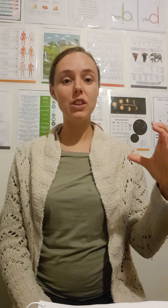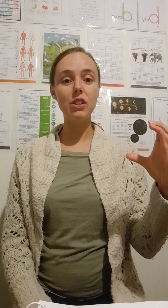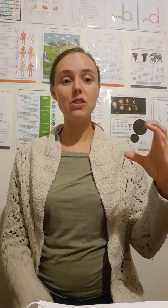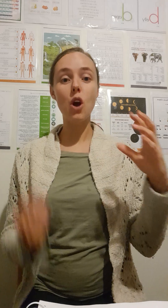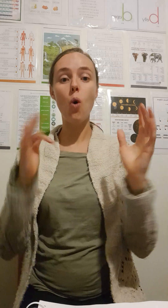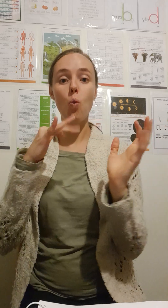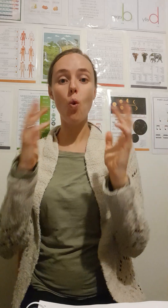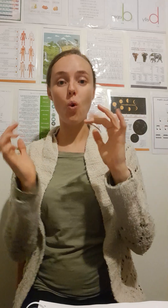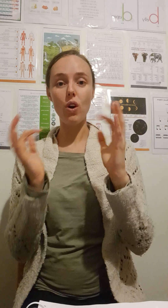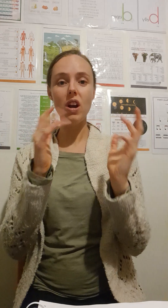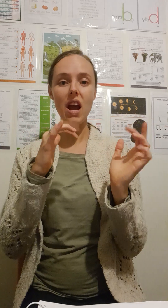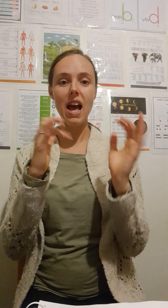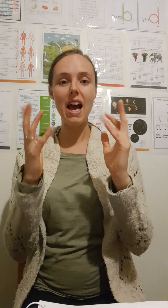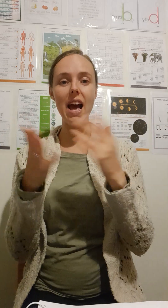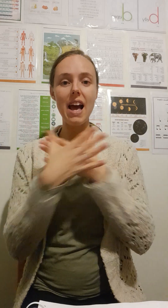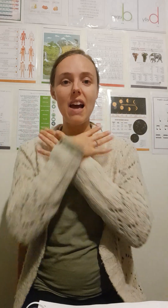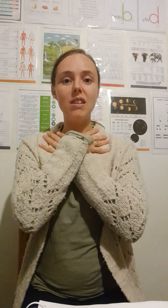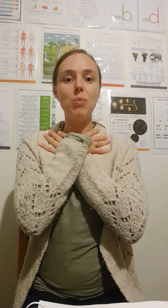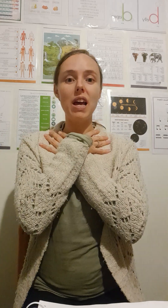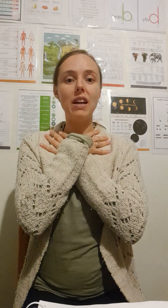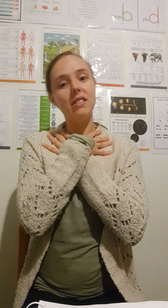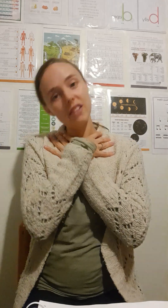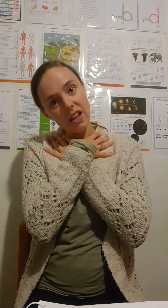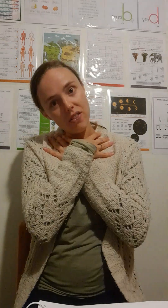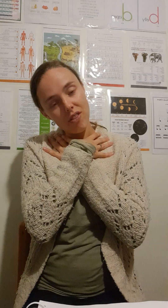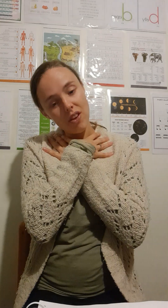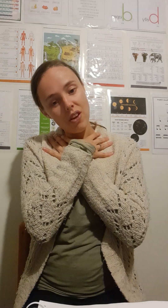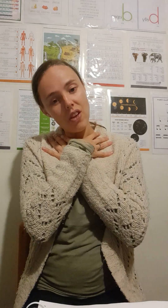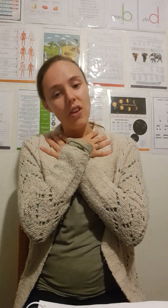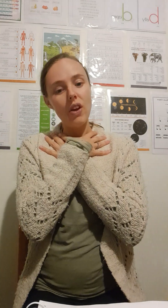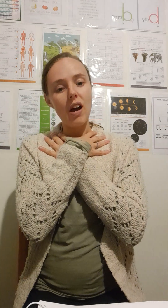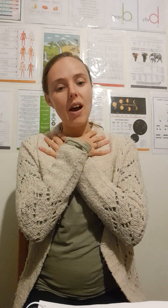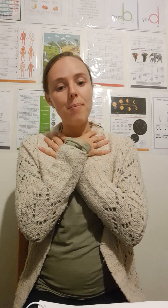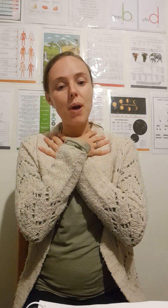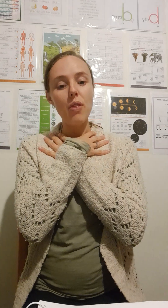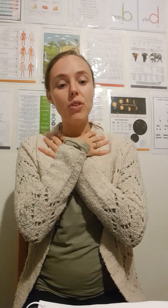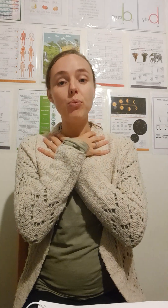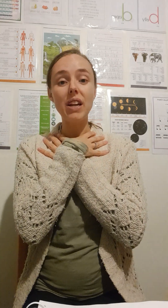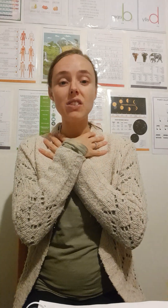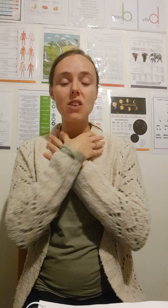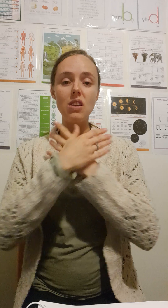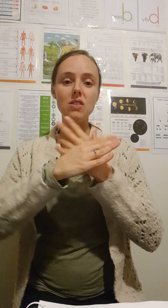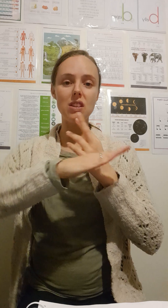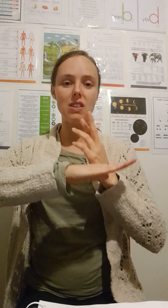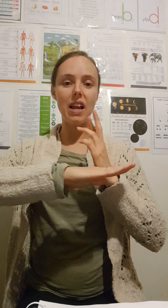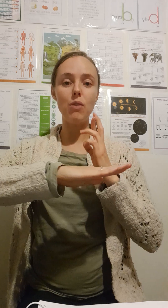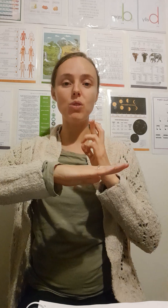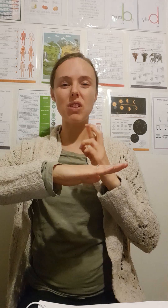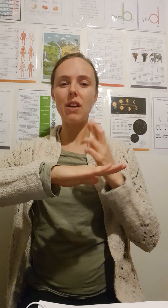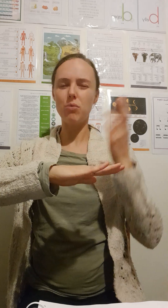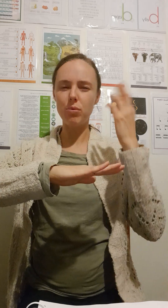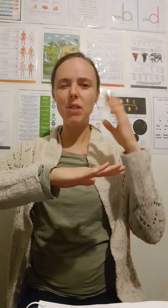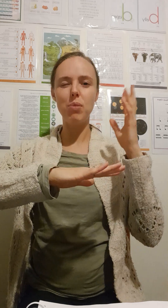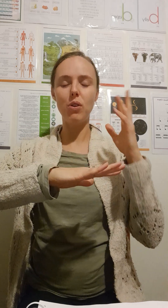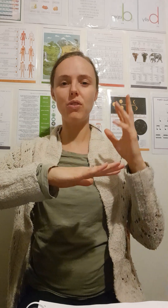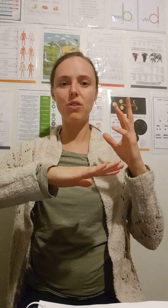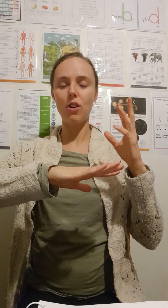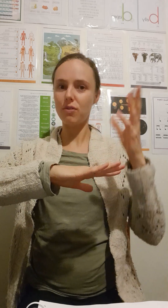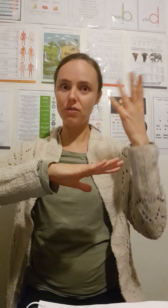Years' War and Black Death. The Renaissance was like a rebirth of a